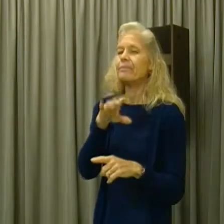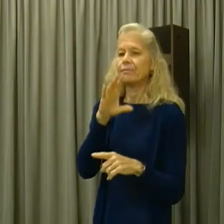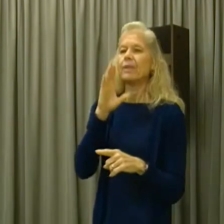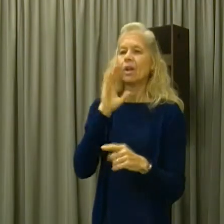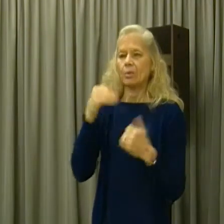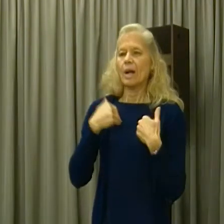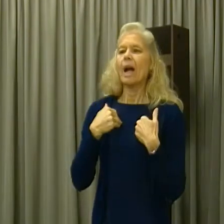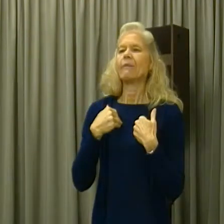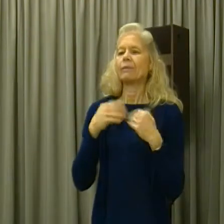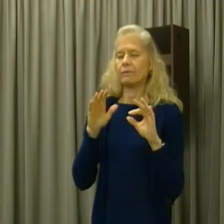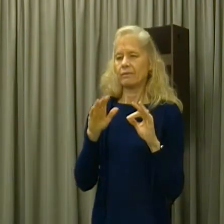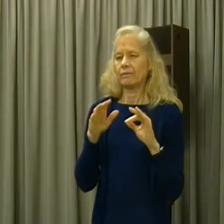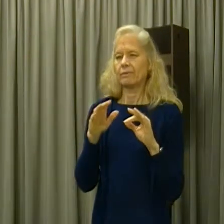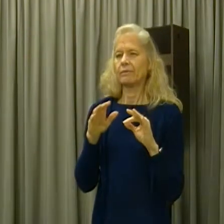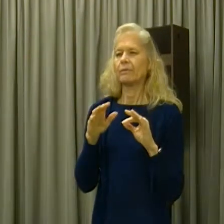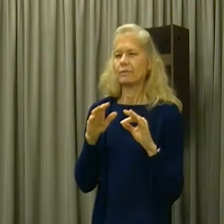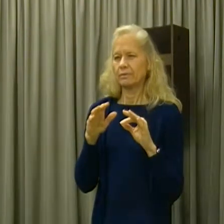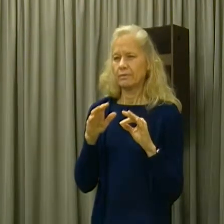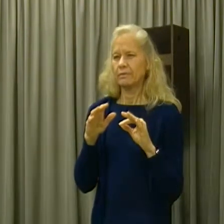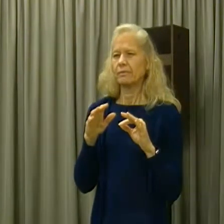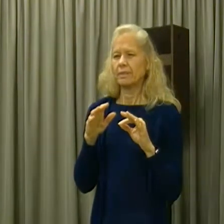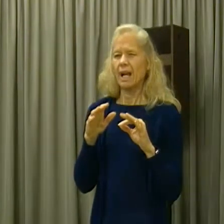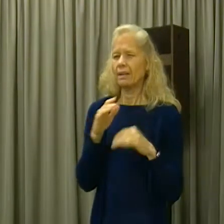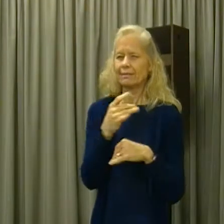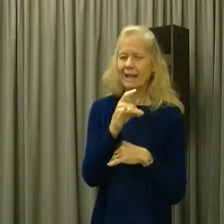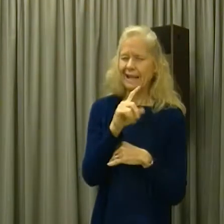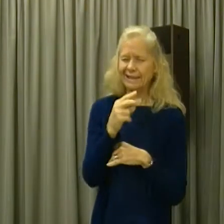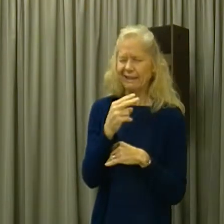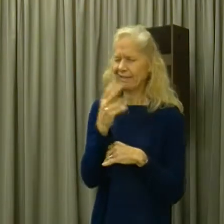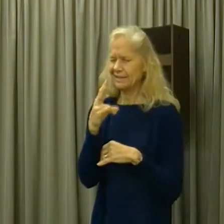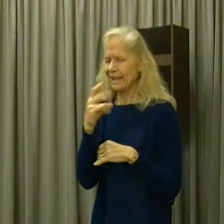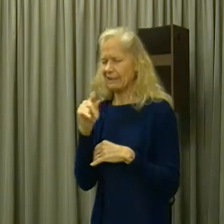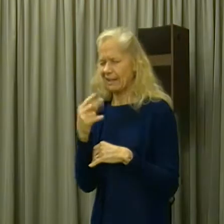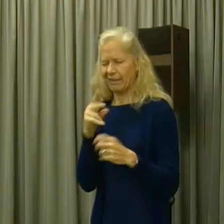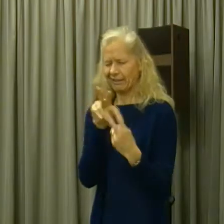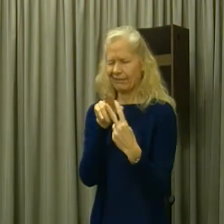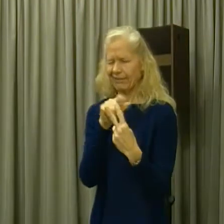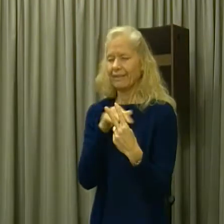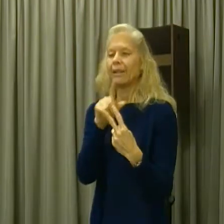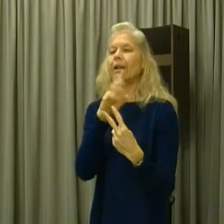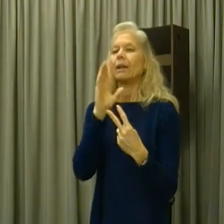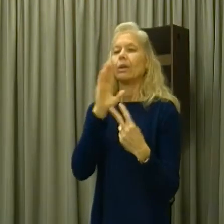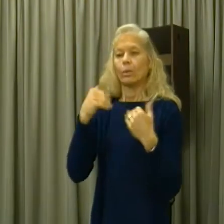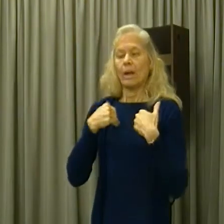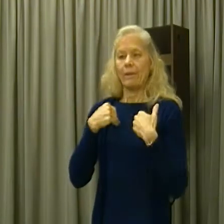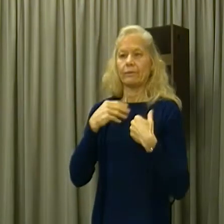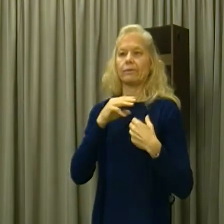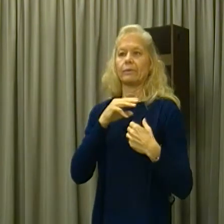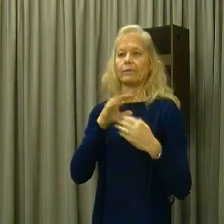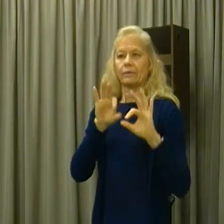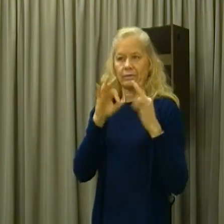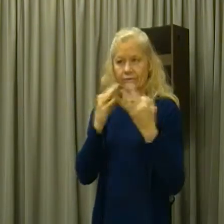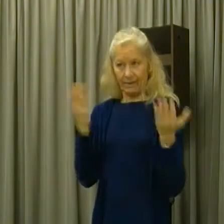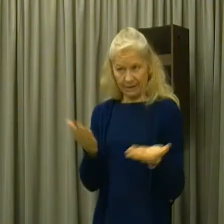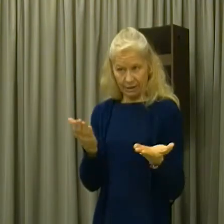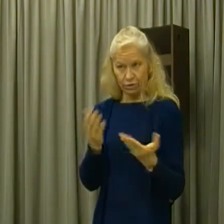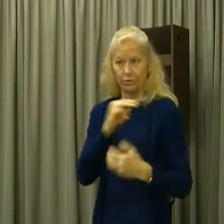for those next few days during the missions conference. God will burden our hearts afresh and anew for the Great